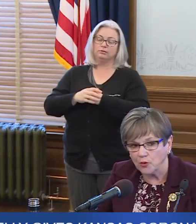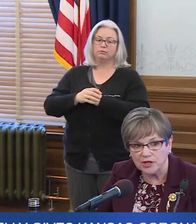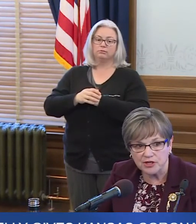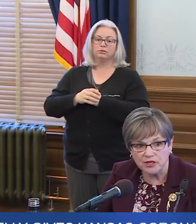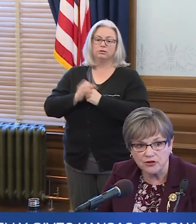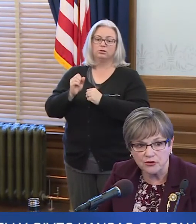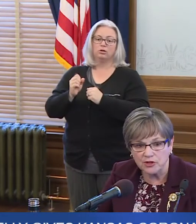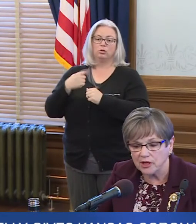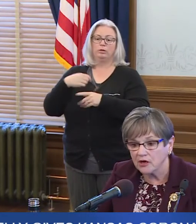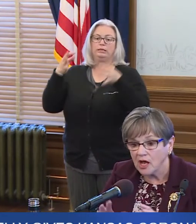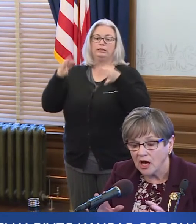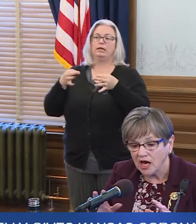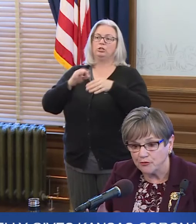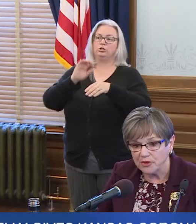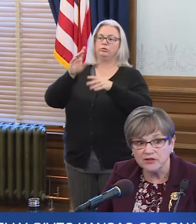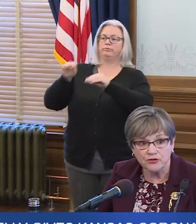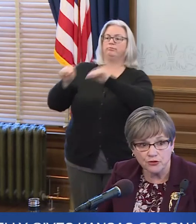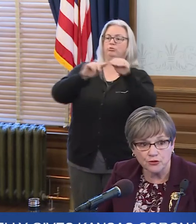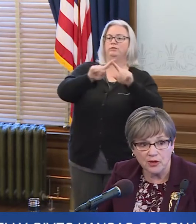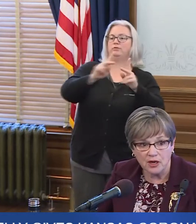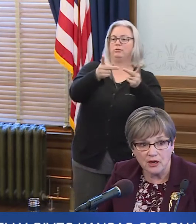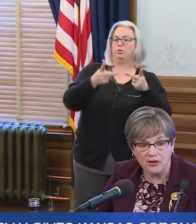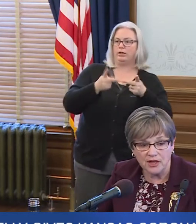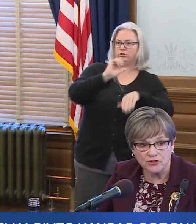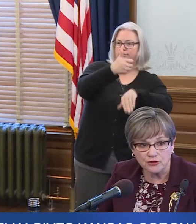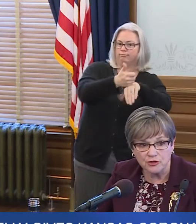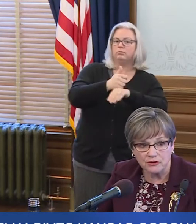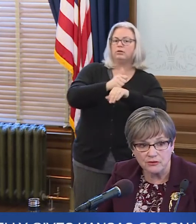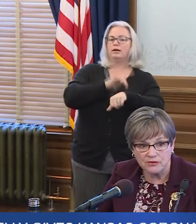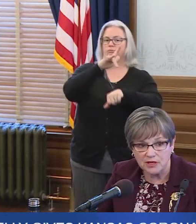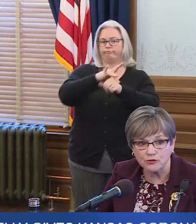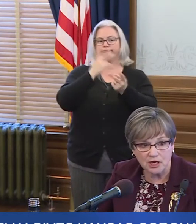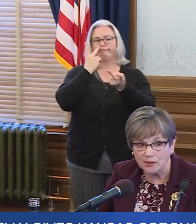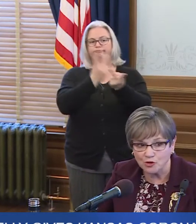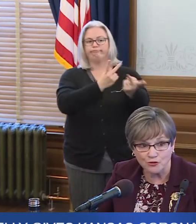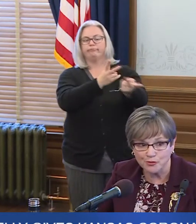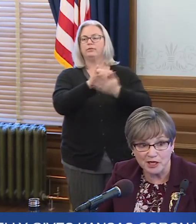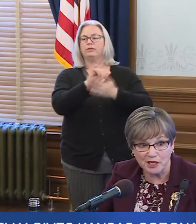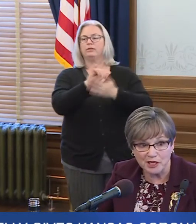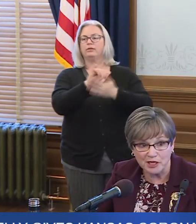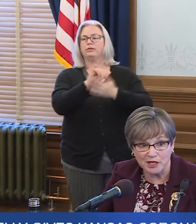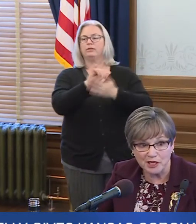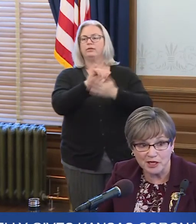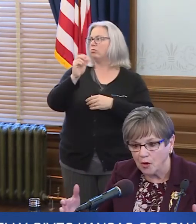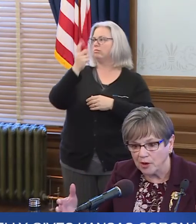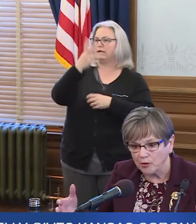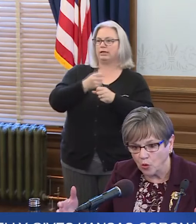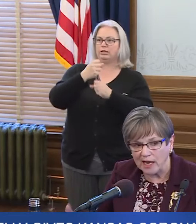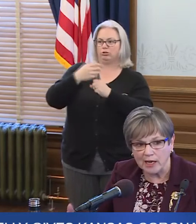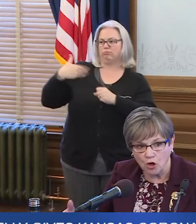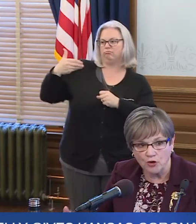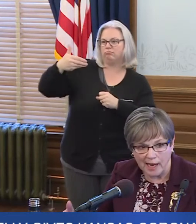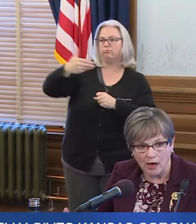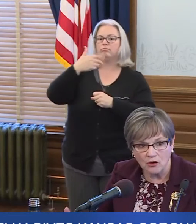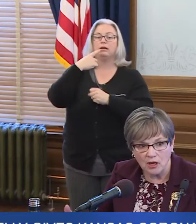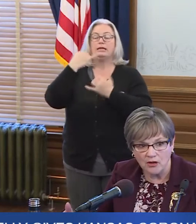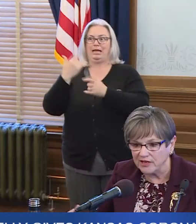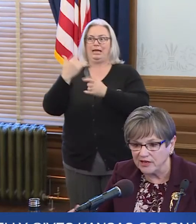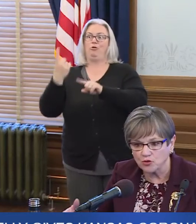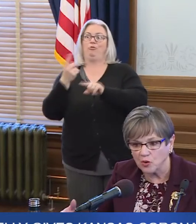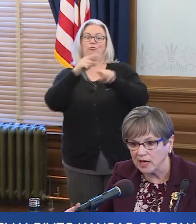So we decided to do it there. I've been to that studio several times over many years, actually. But when I go